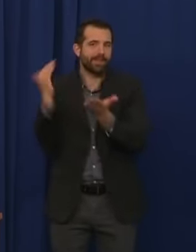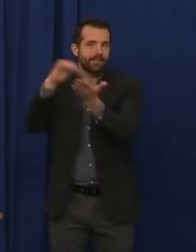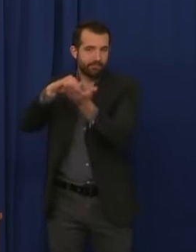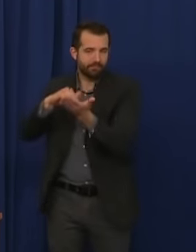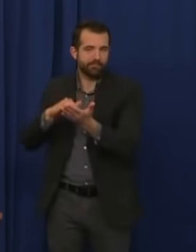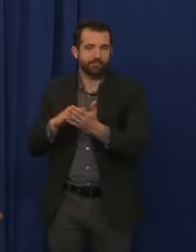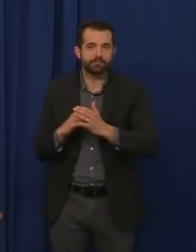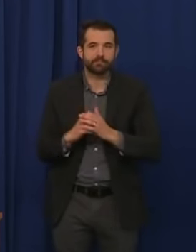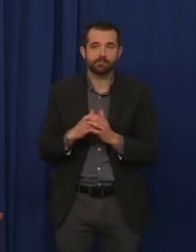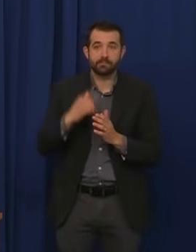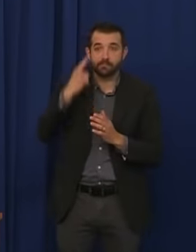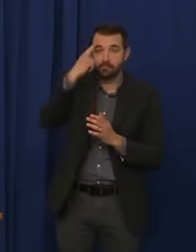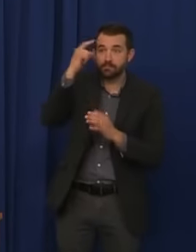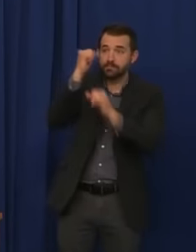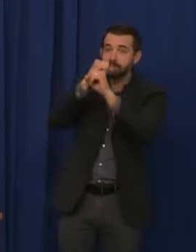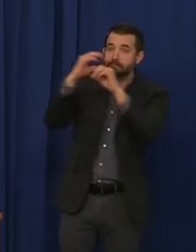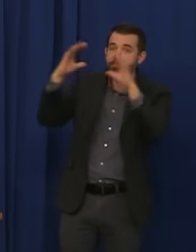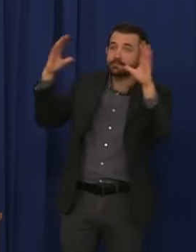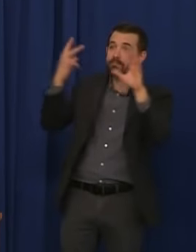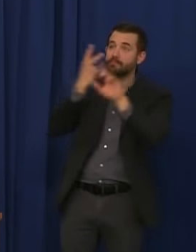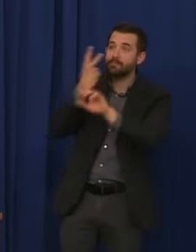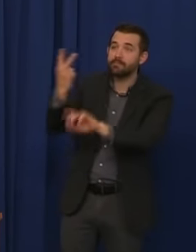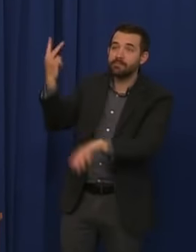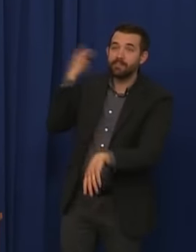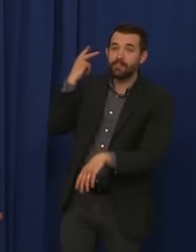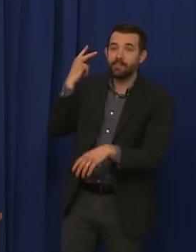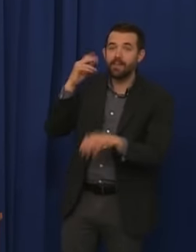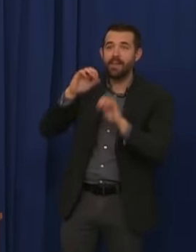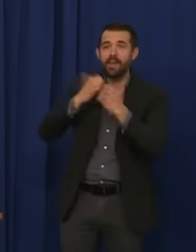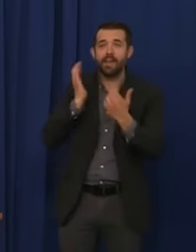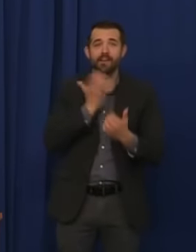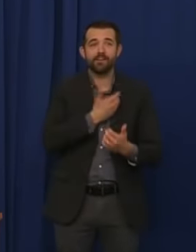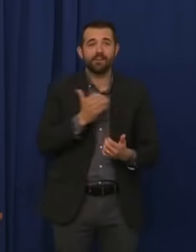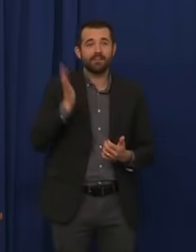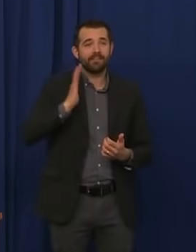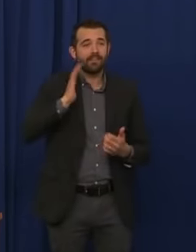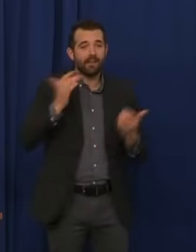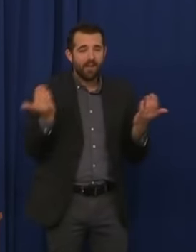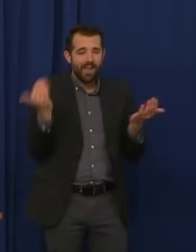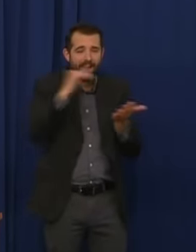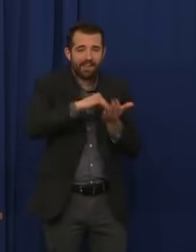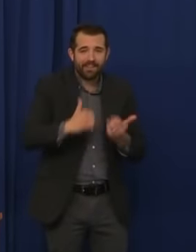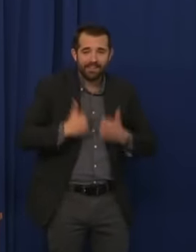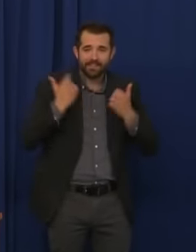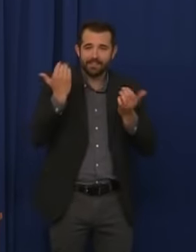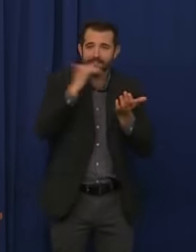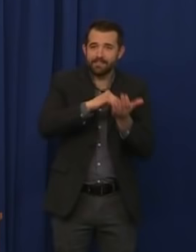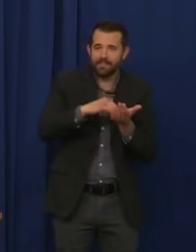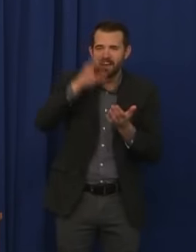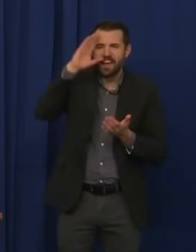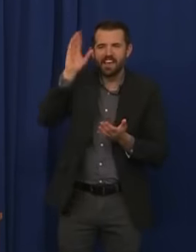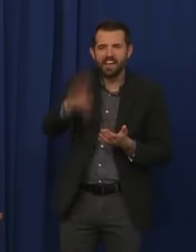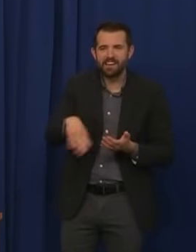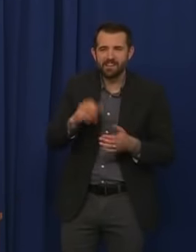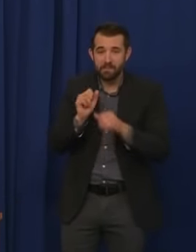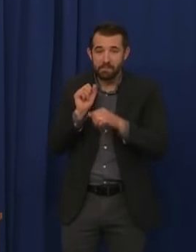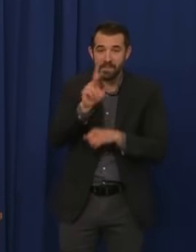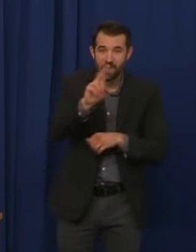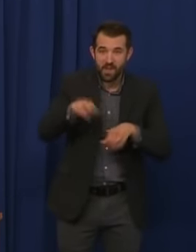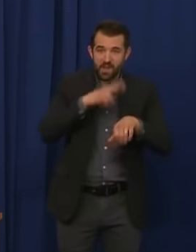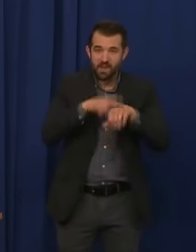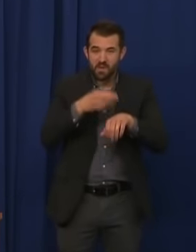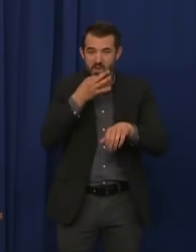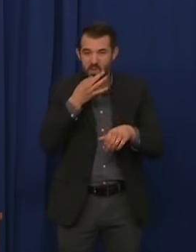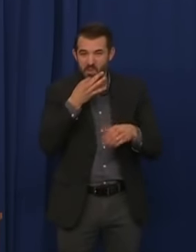of going back to the way things were, we also know things will not return to normal